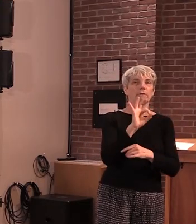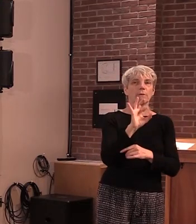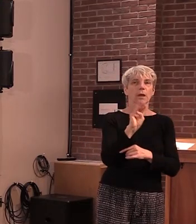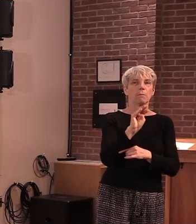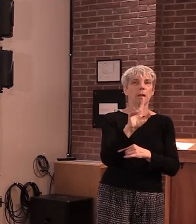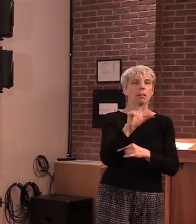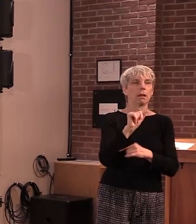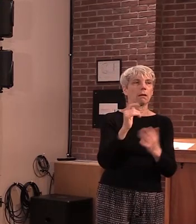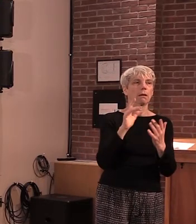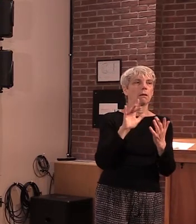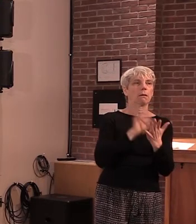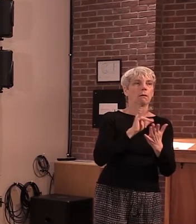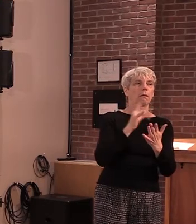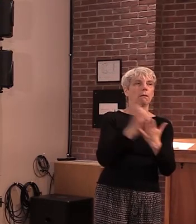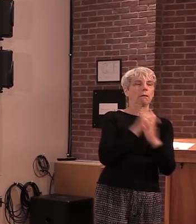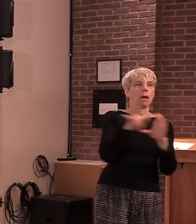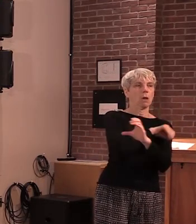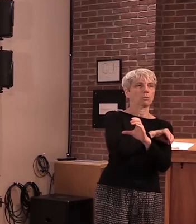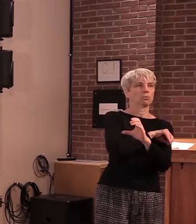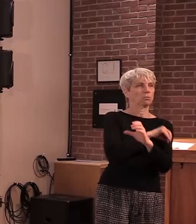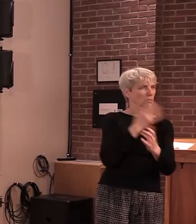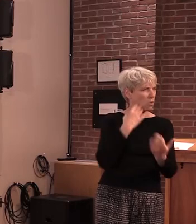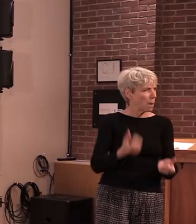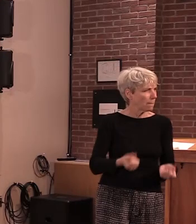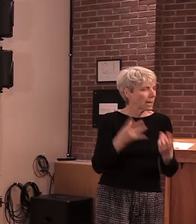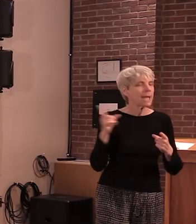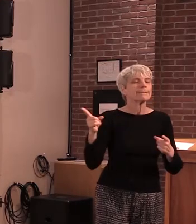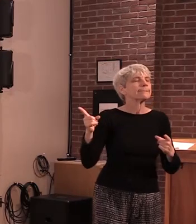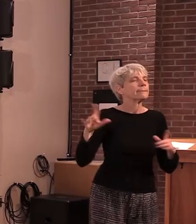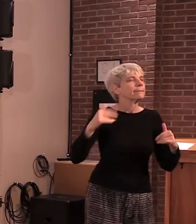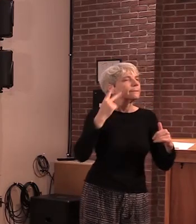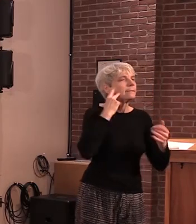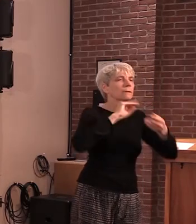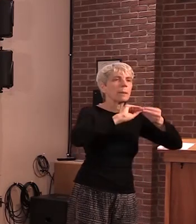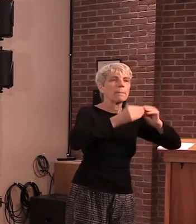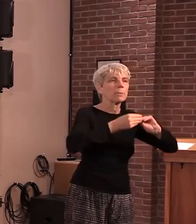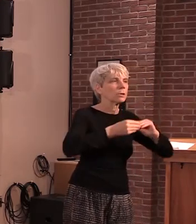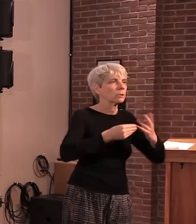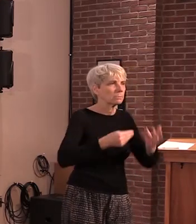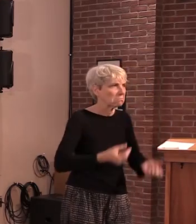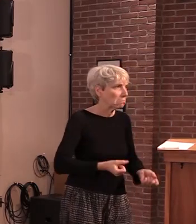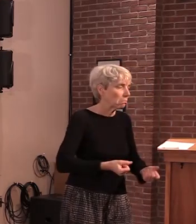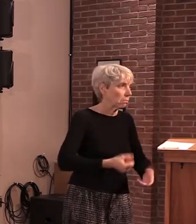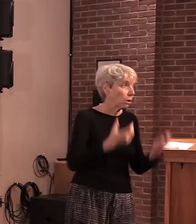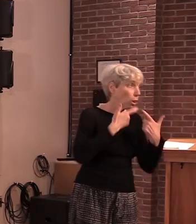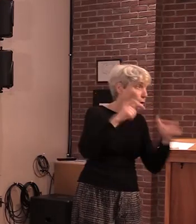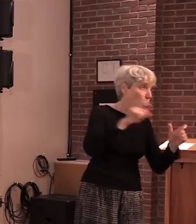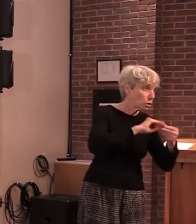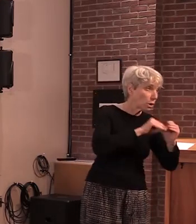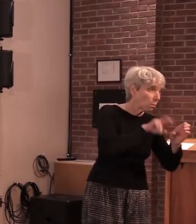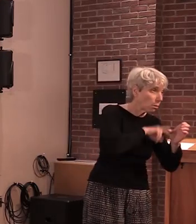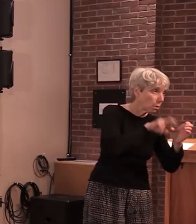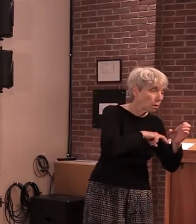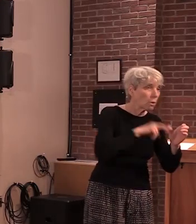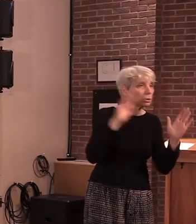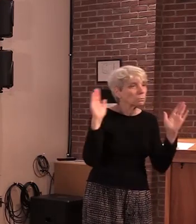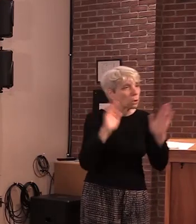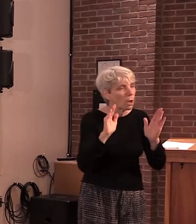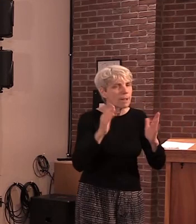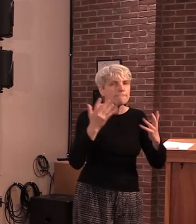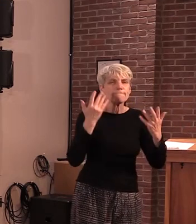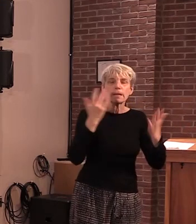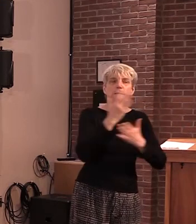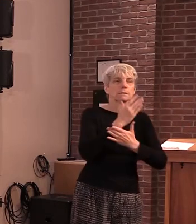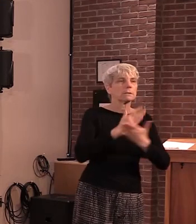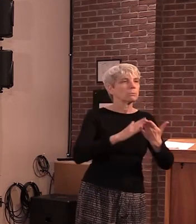some of these smaller districts? Yeah, we don't have the data yet, so I'm not sure to what extent it's an issue. I think, you know, there are still districts that haven't